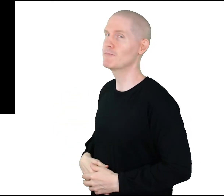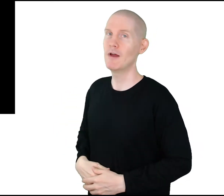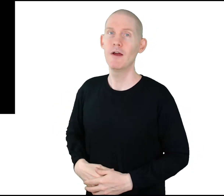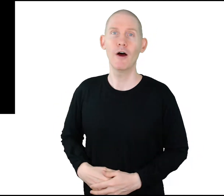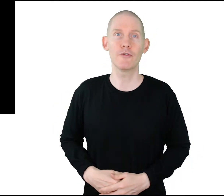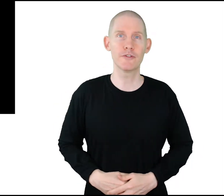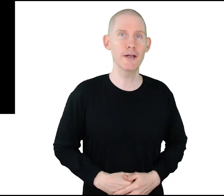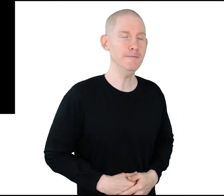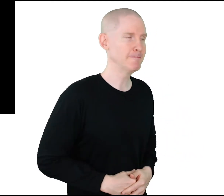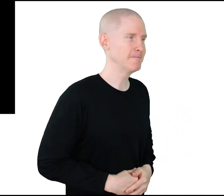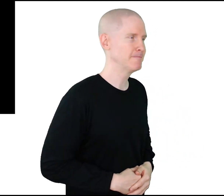Other side.